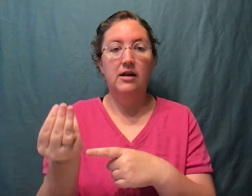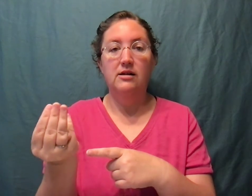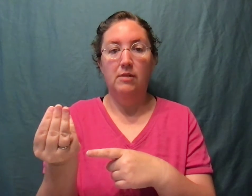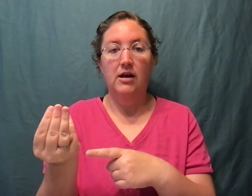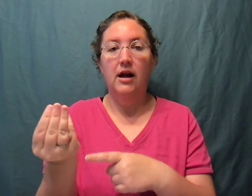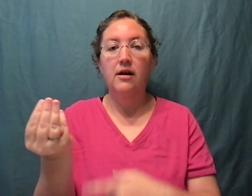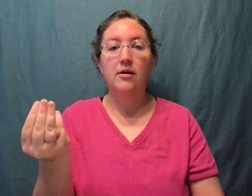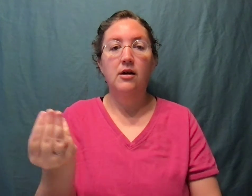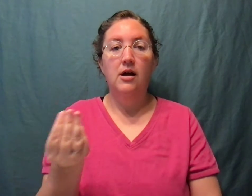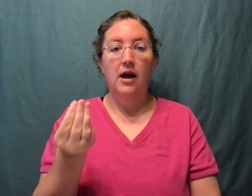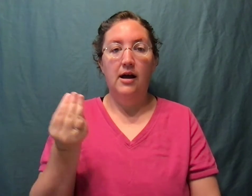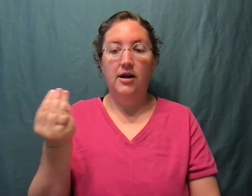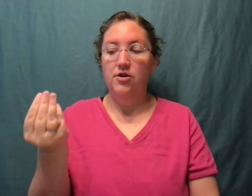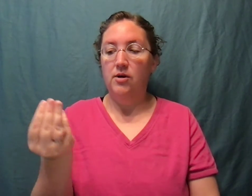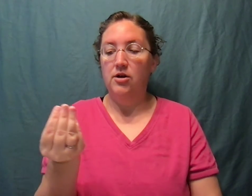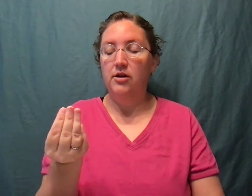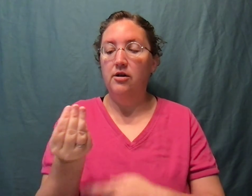is Monday. And I do a little